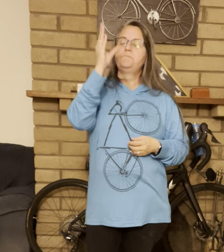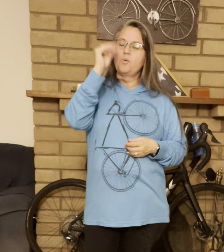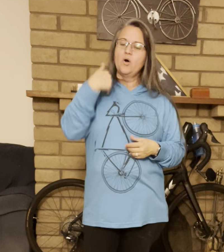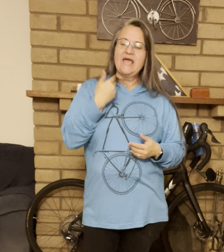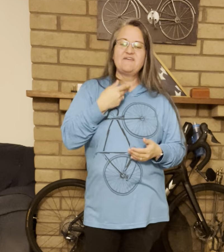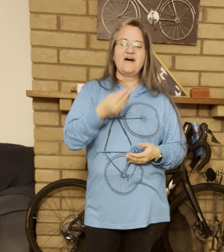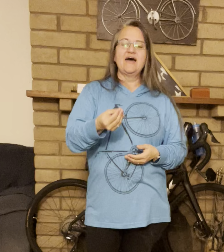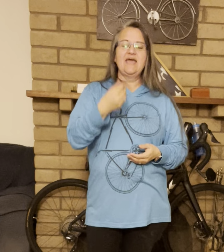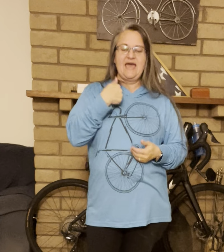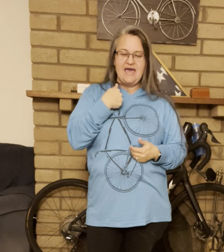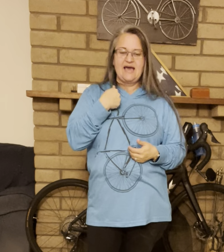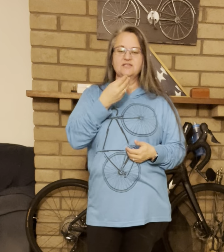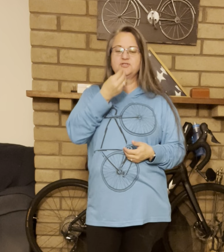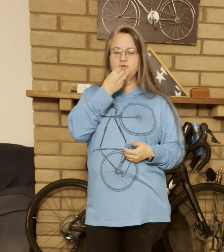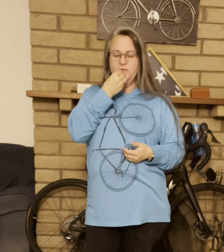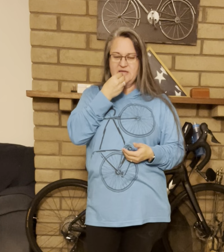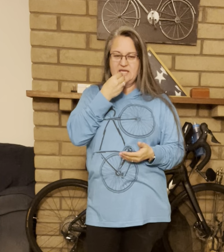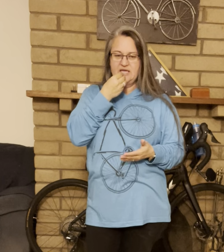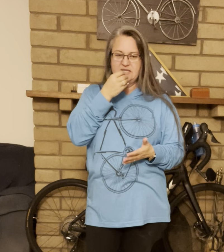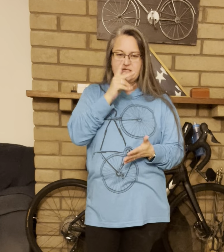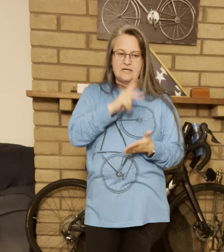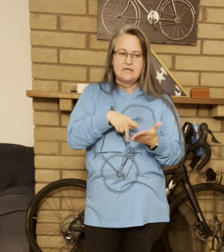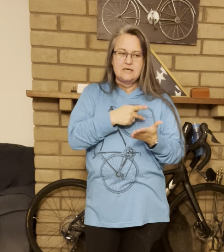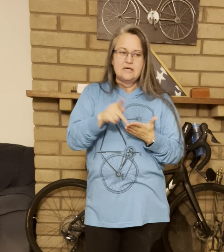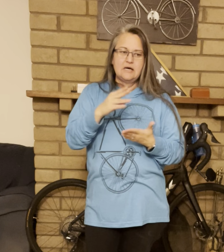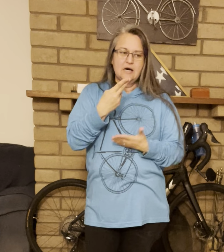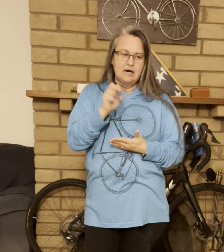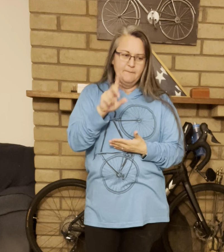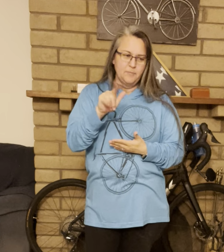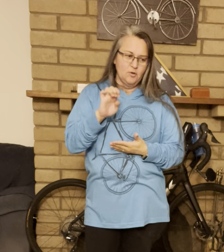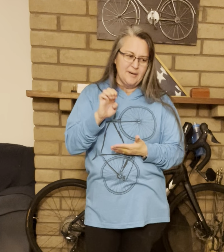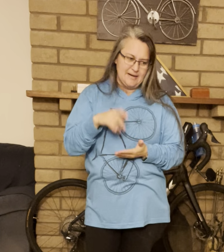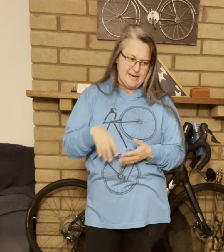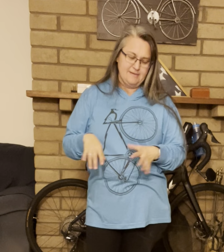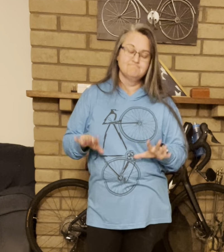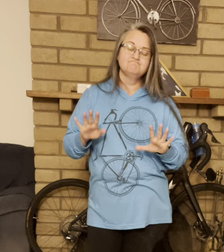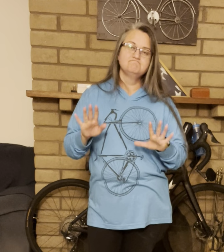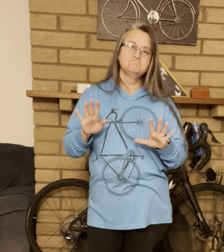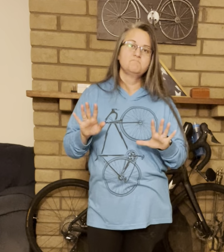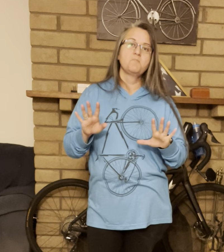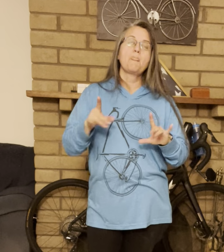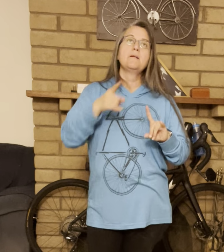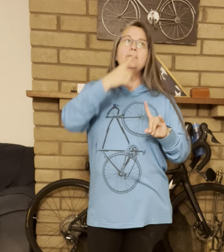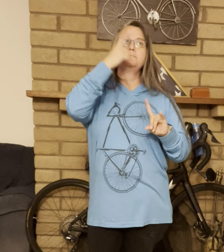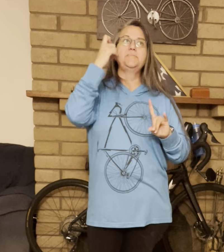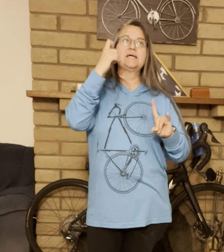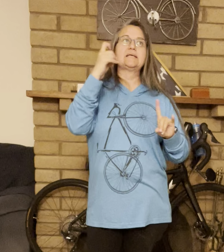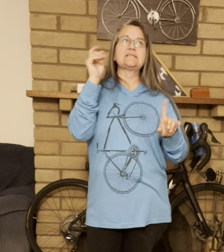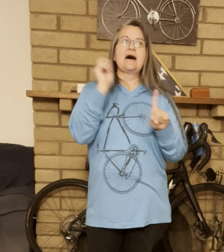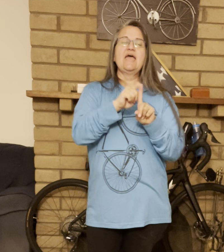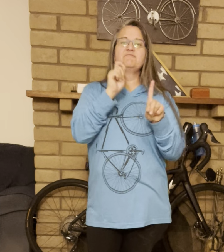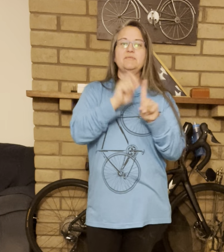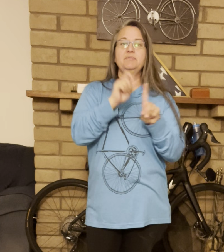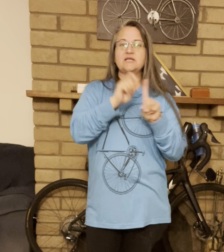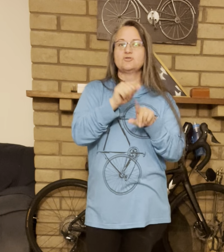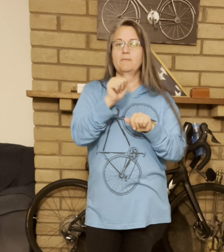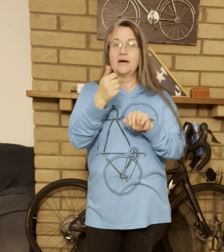boy, have I had to eat humble pie, because I have been picked on by